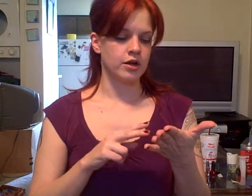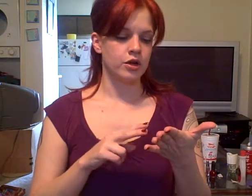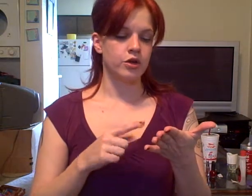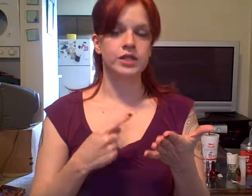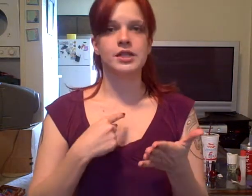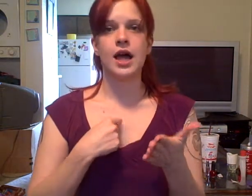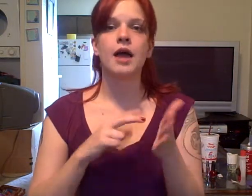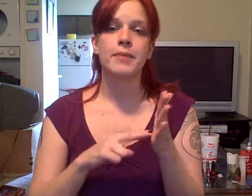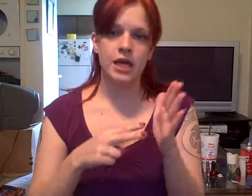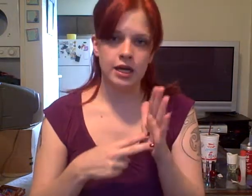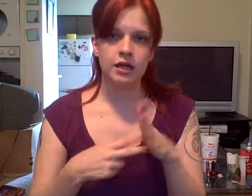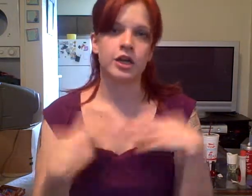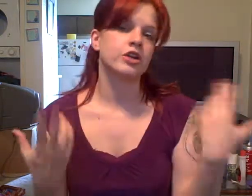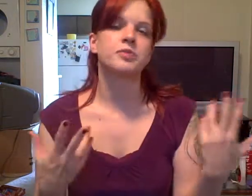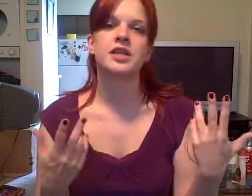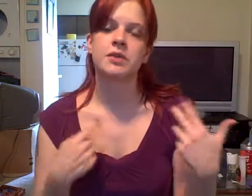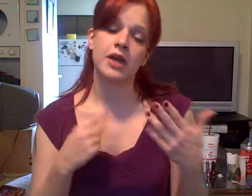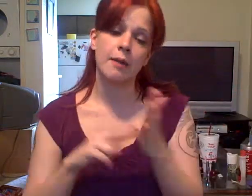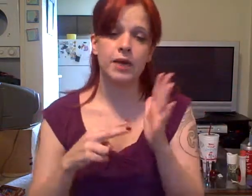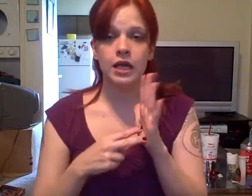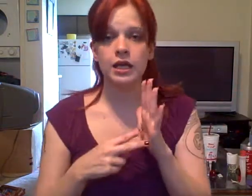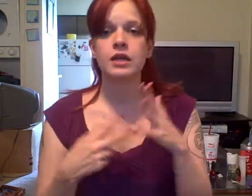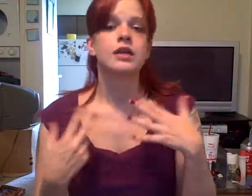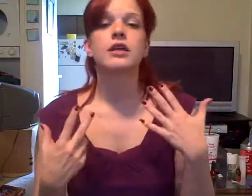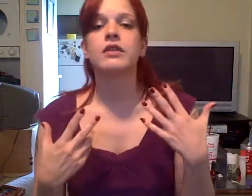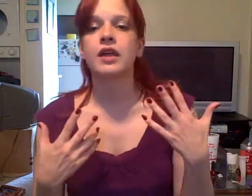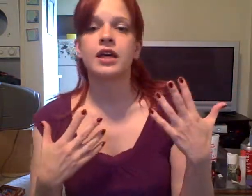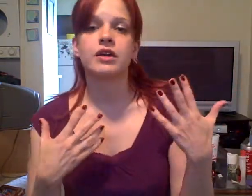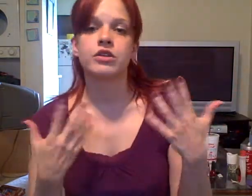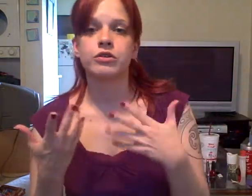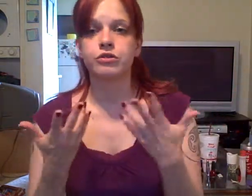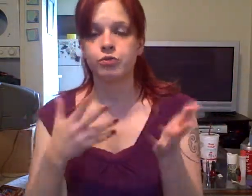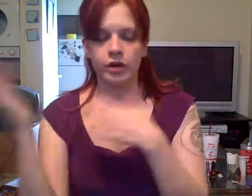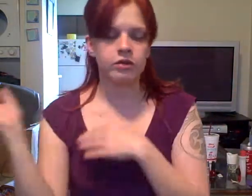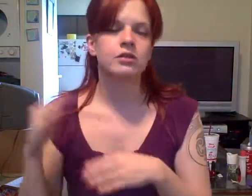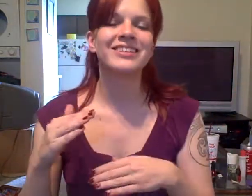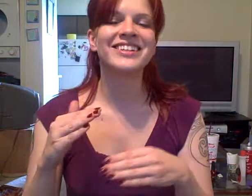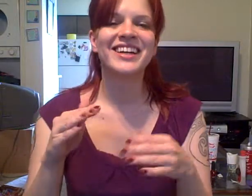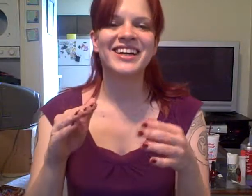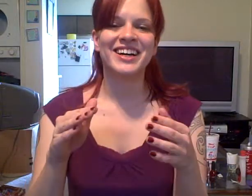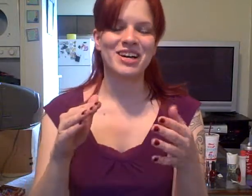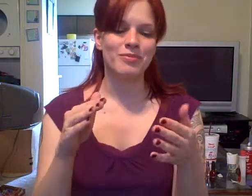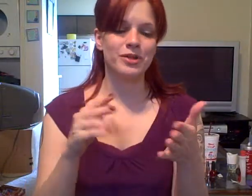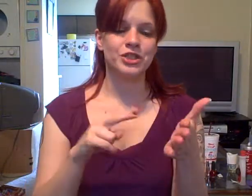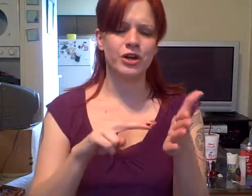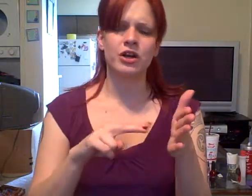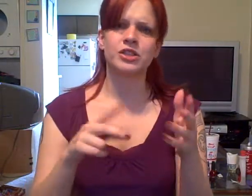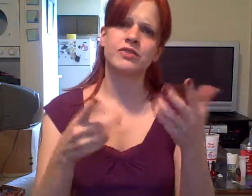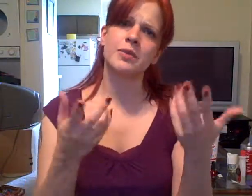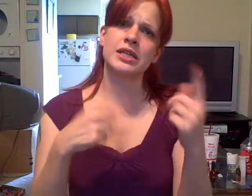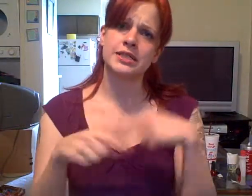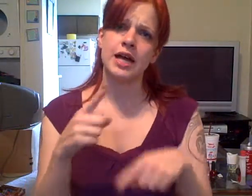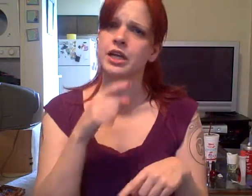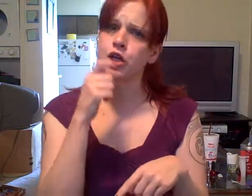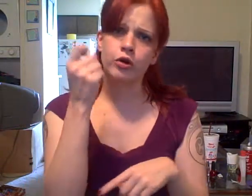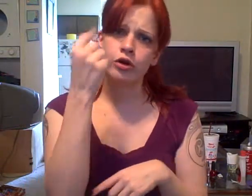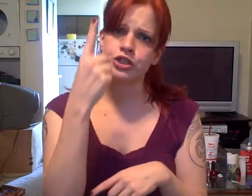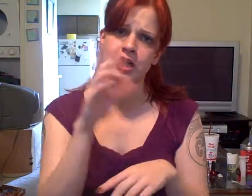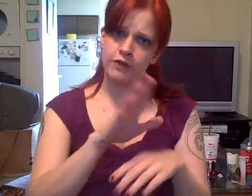You can say, I mean, like you're explaining something, I mean that you're, whatever. But you can also, if somebody's signing and you don't understand their